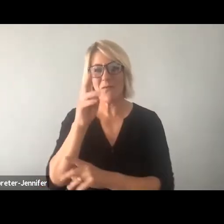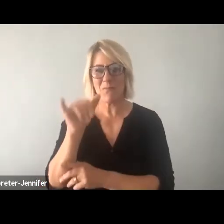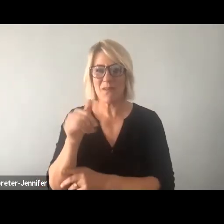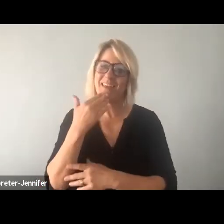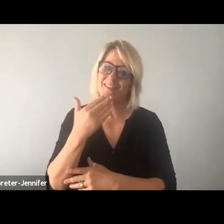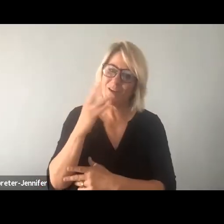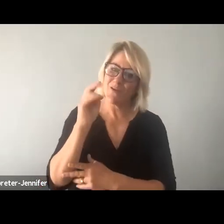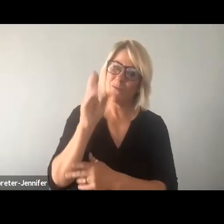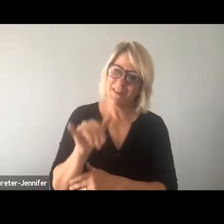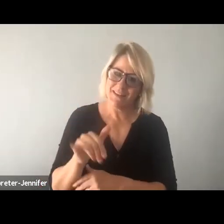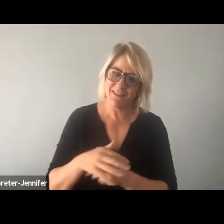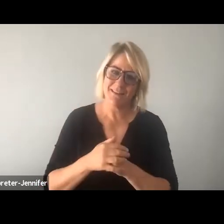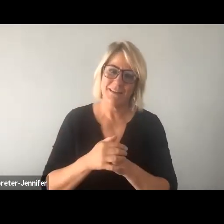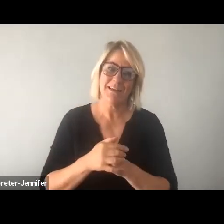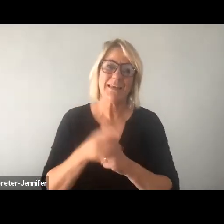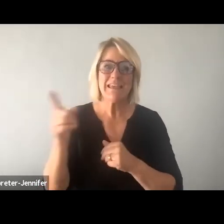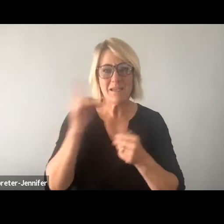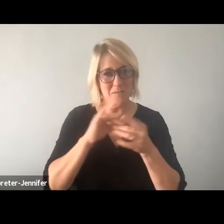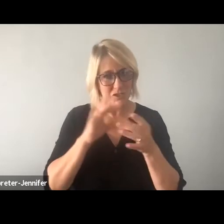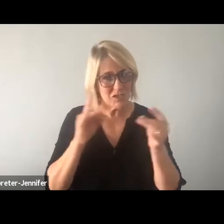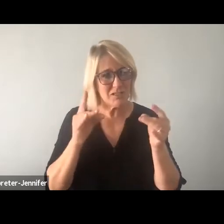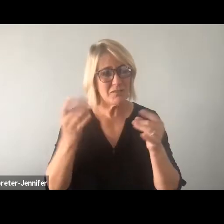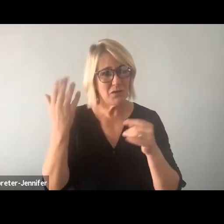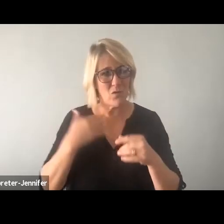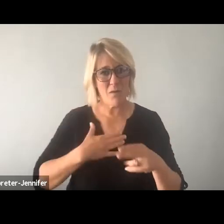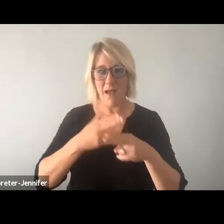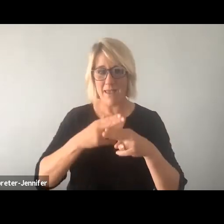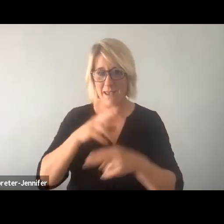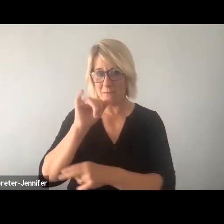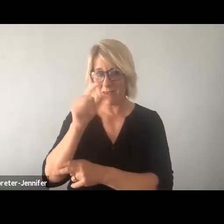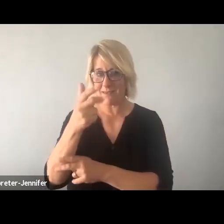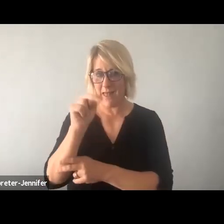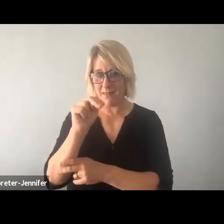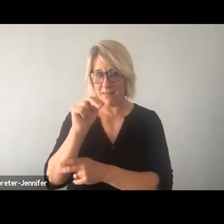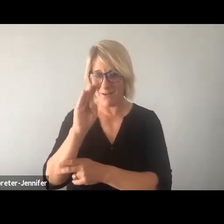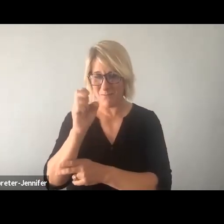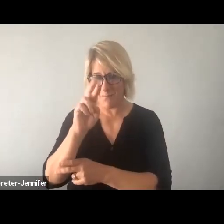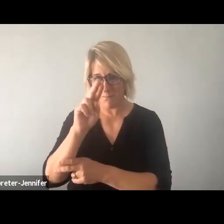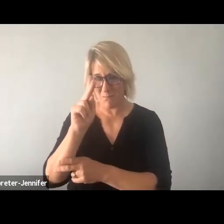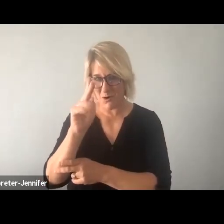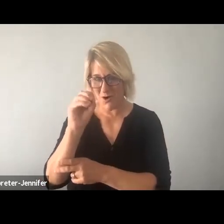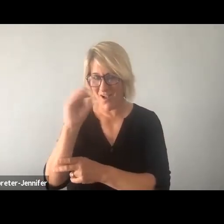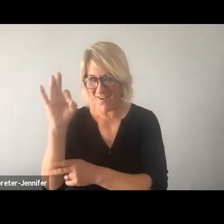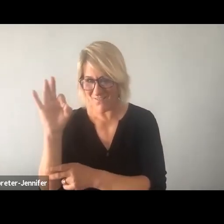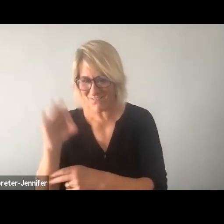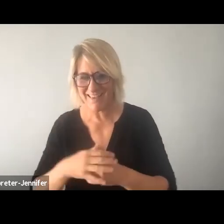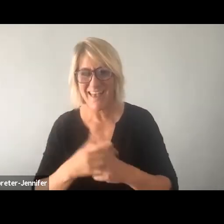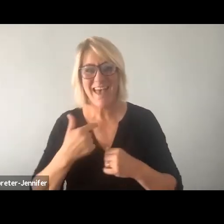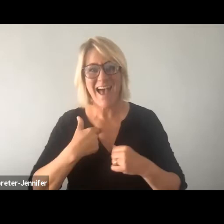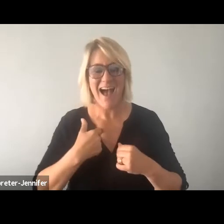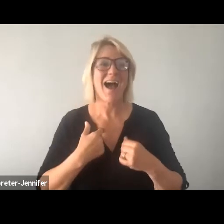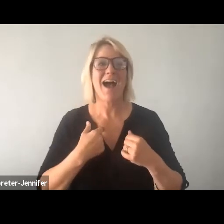that. As Billy mentioned, my name is Allison Barkoff, and I am serving as the